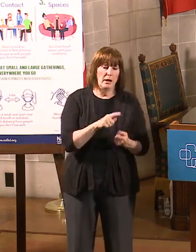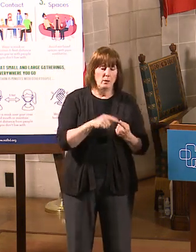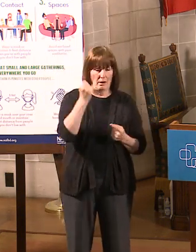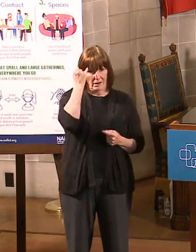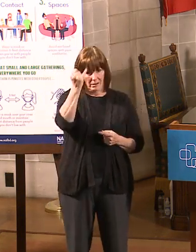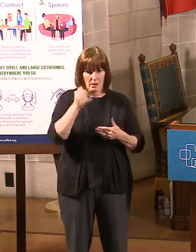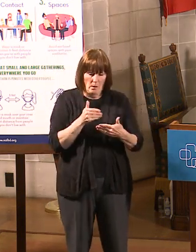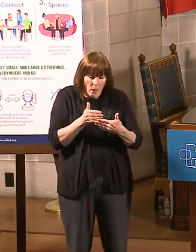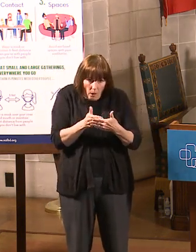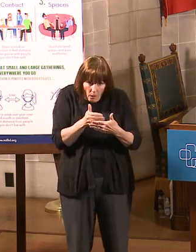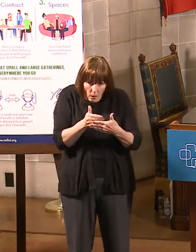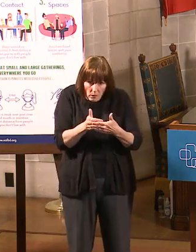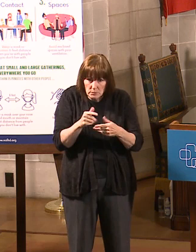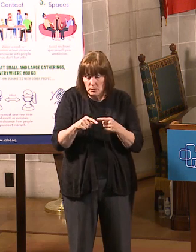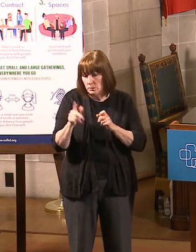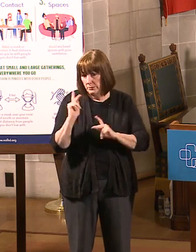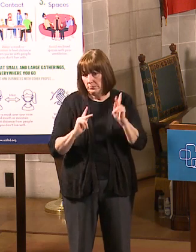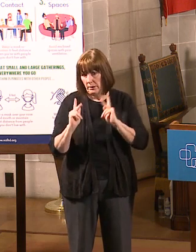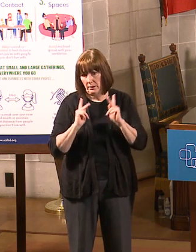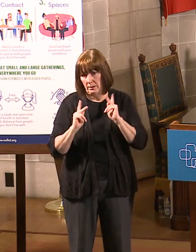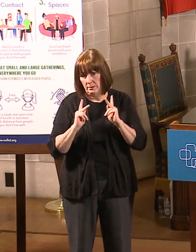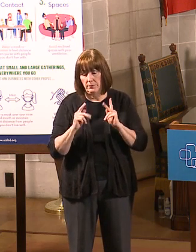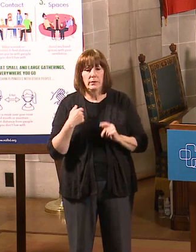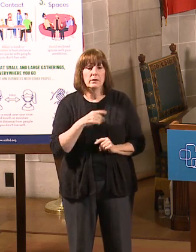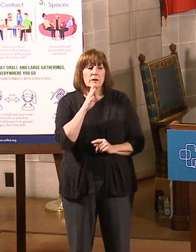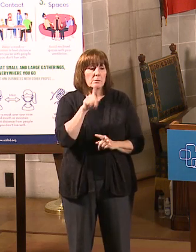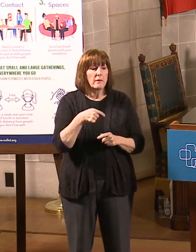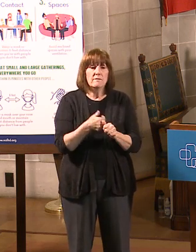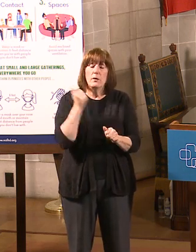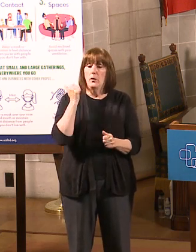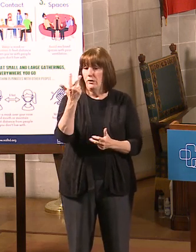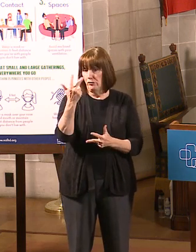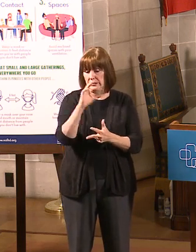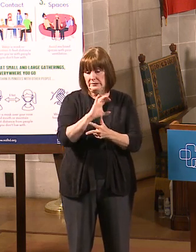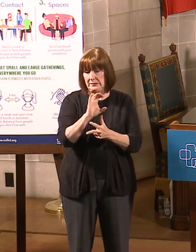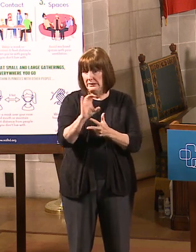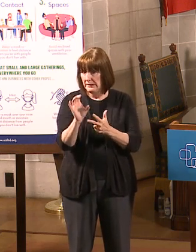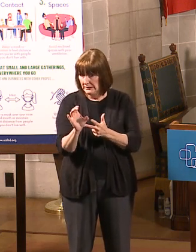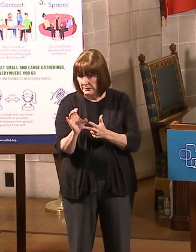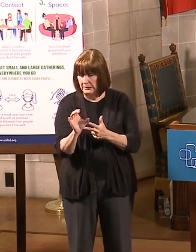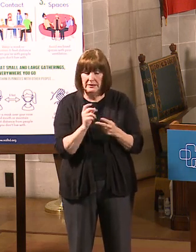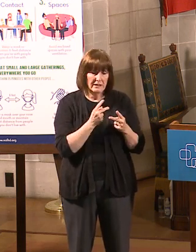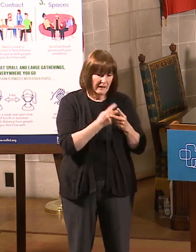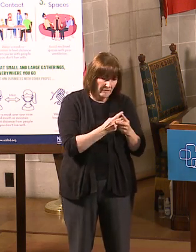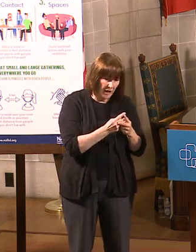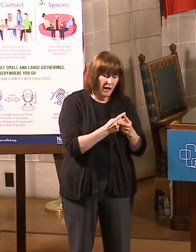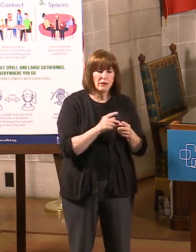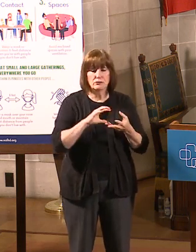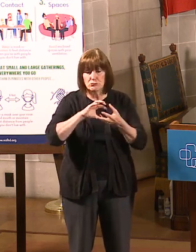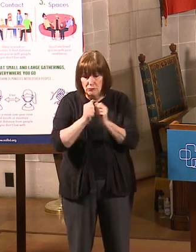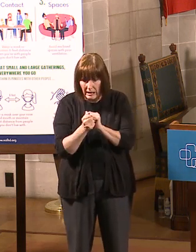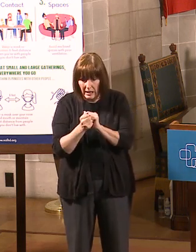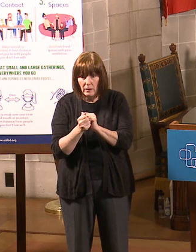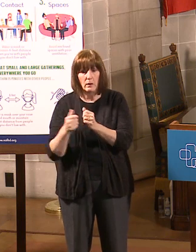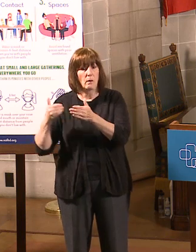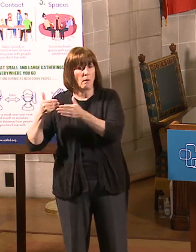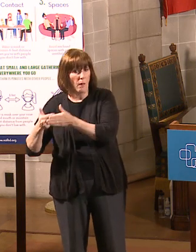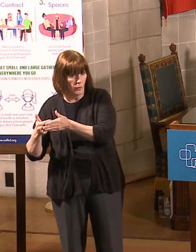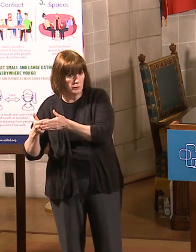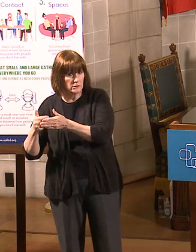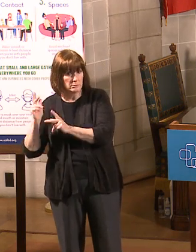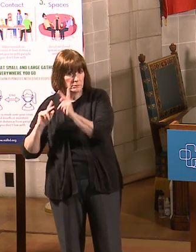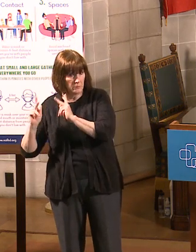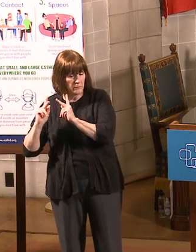to somebody and that close contact. We talk about avoiding the 3 C's, confined spaces, crowded places, and close contact. Well,